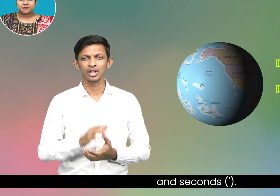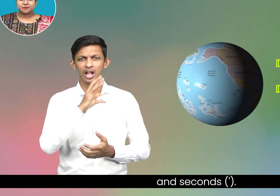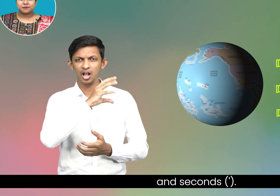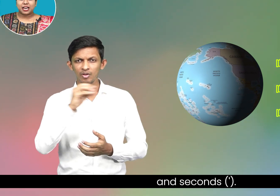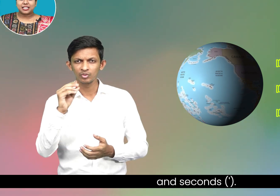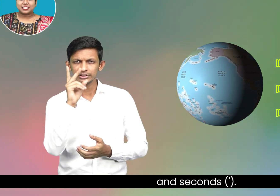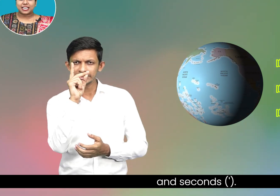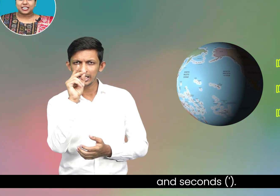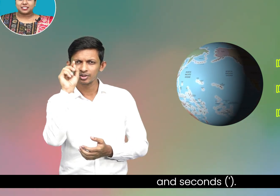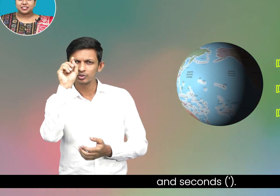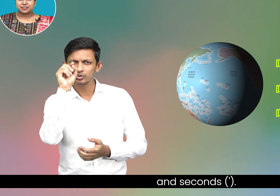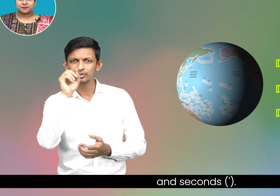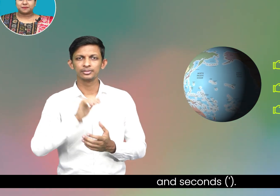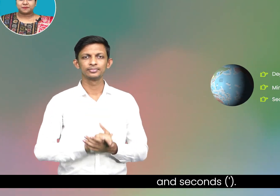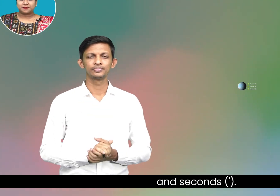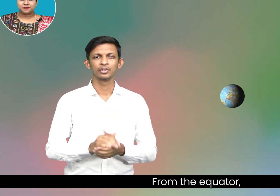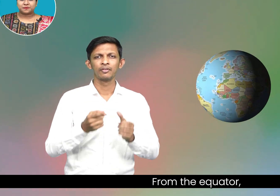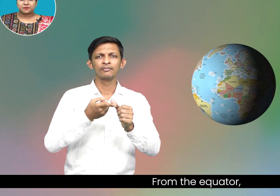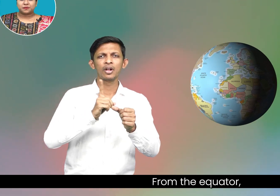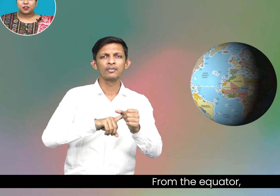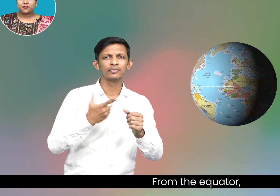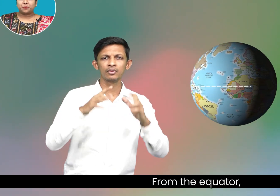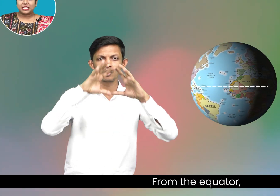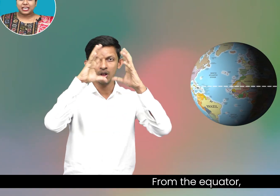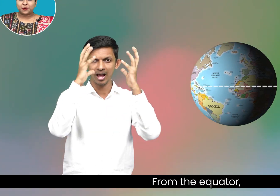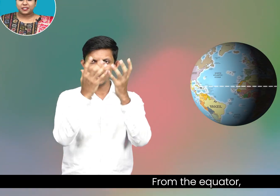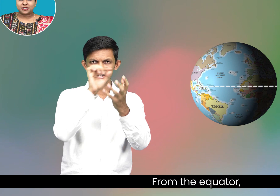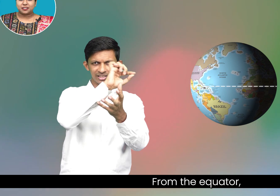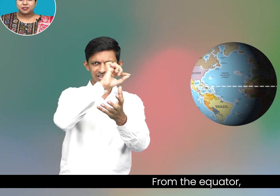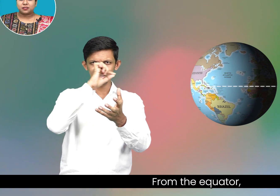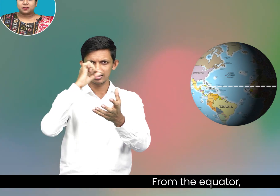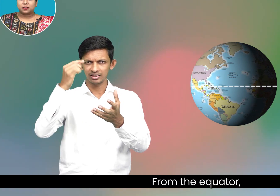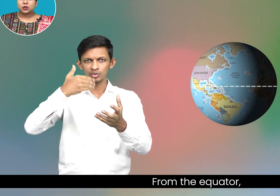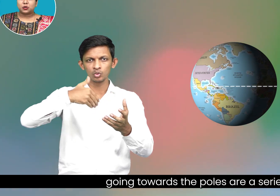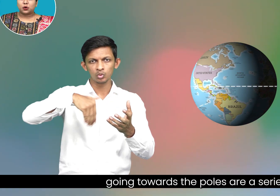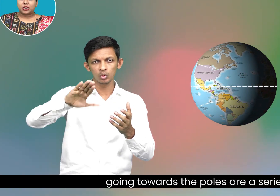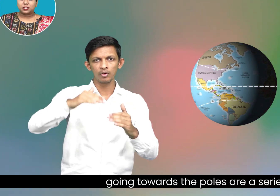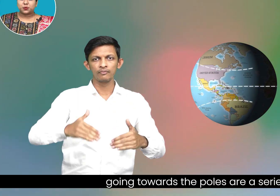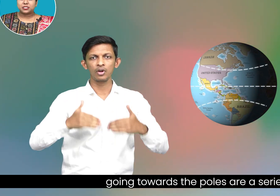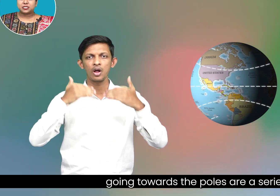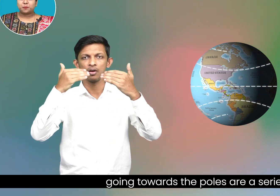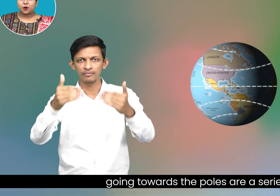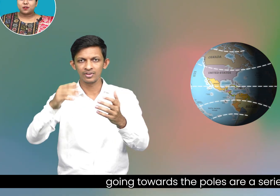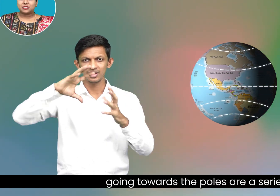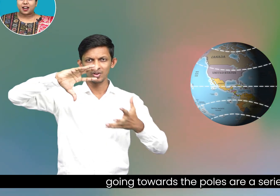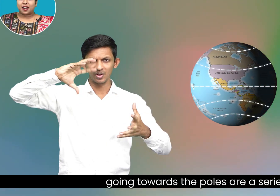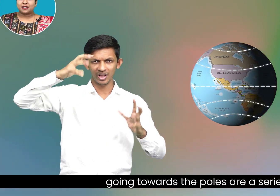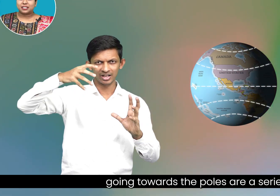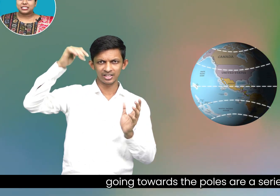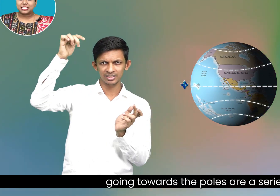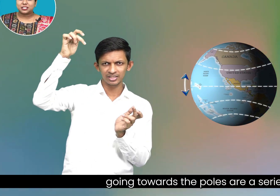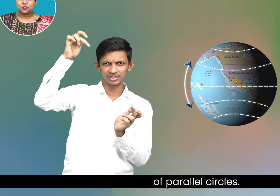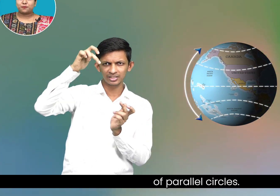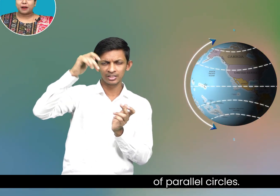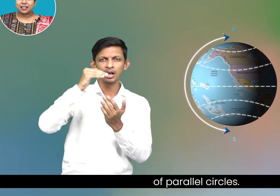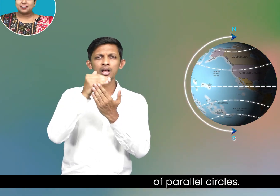and seconds. From the equator going towards the poles are